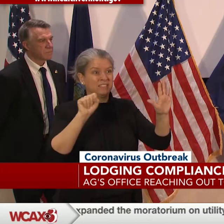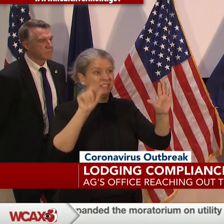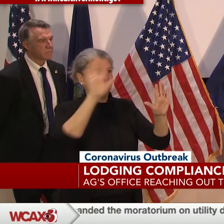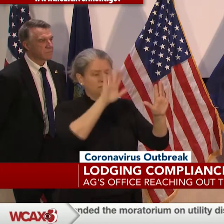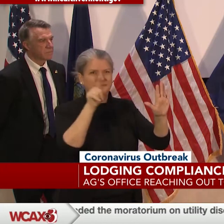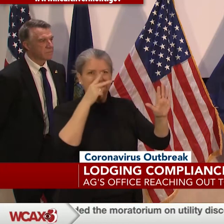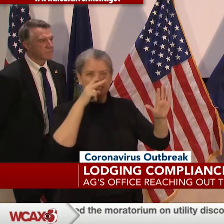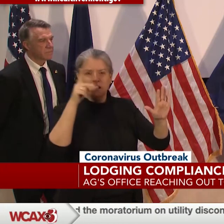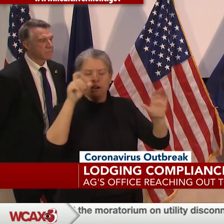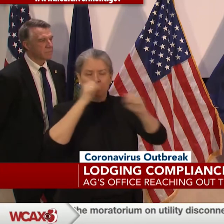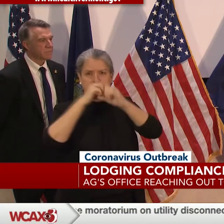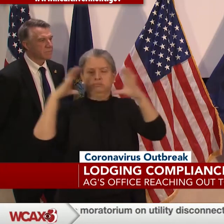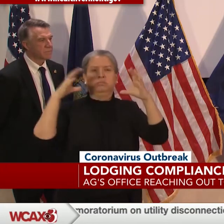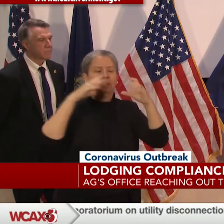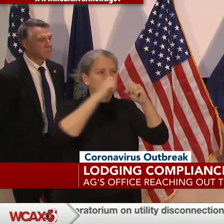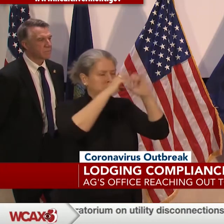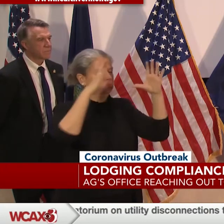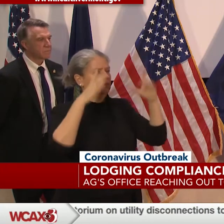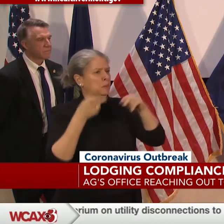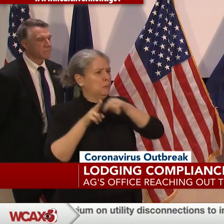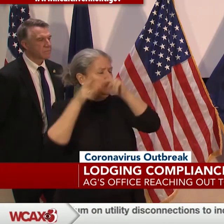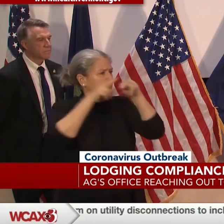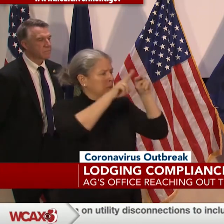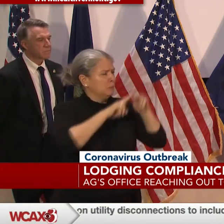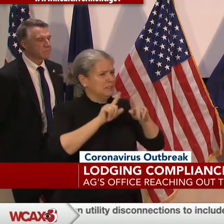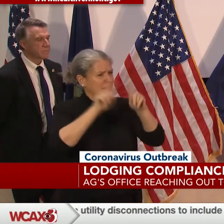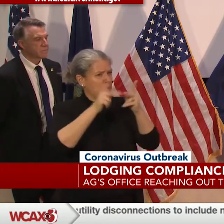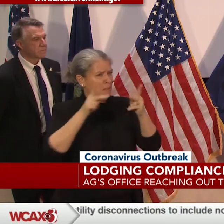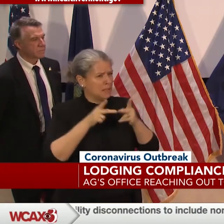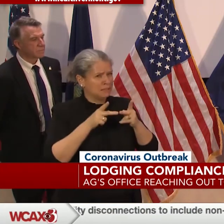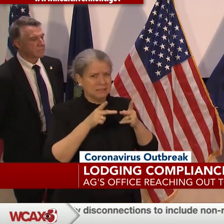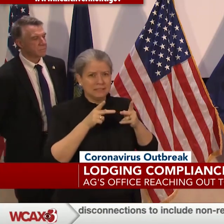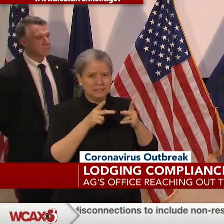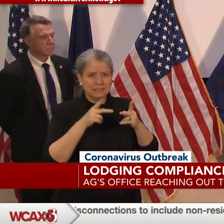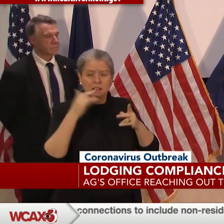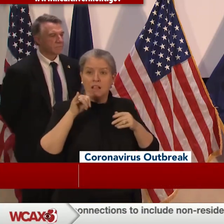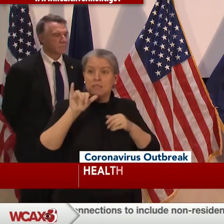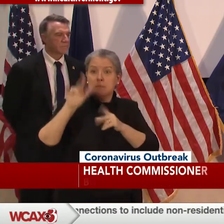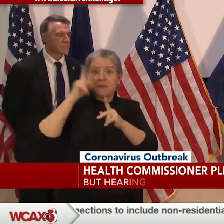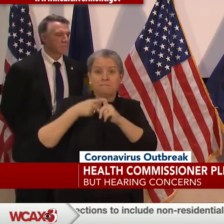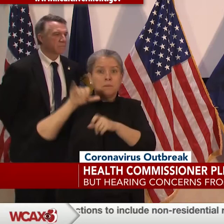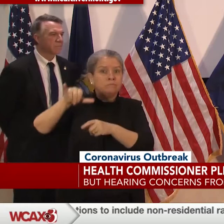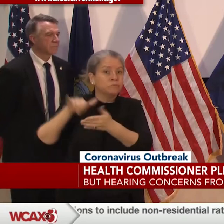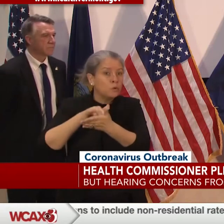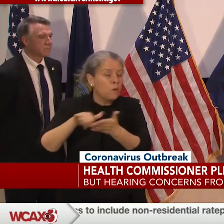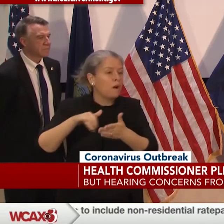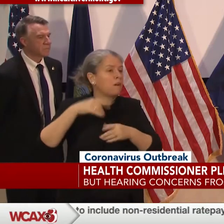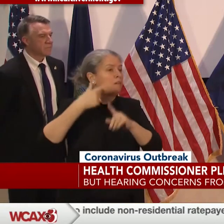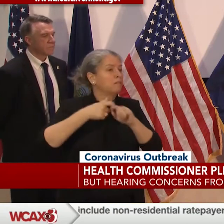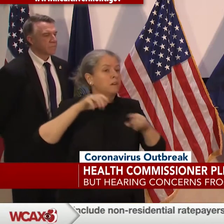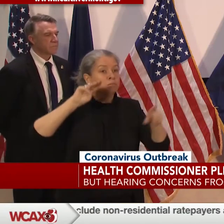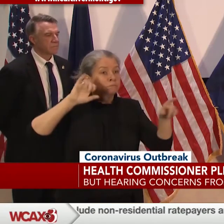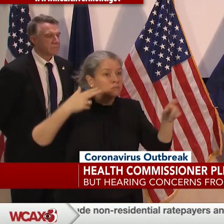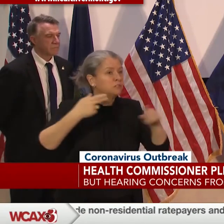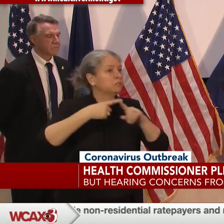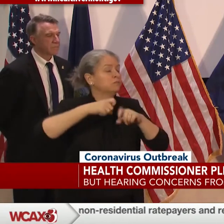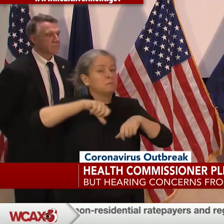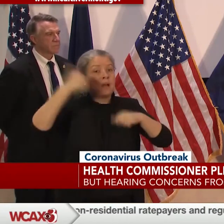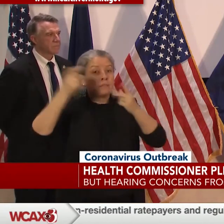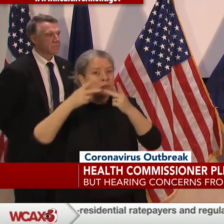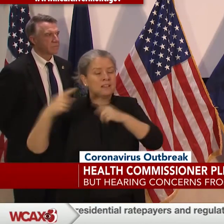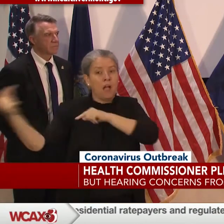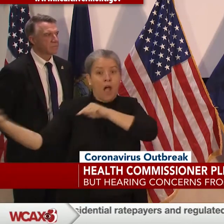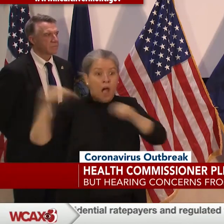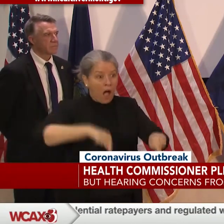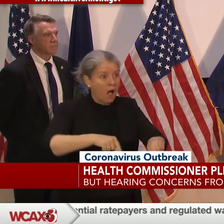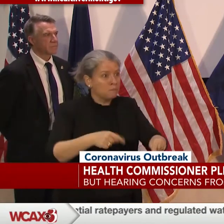to self-isolate upon their return home and preventing travelers from other states from residing in lodging